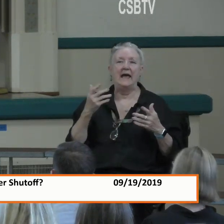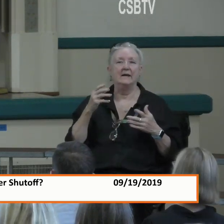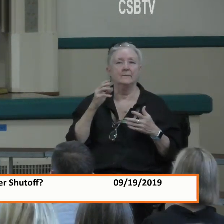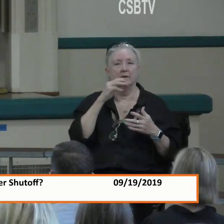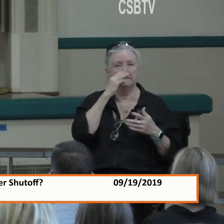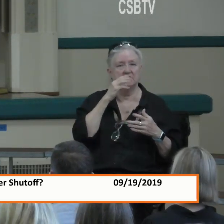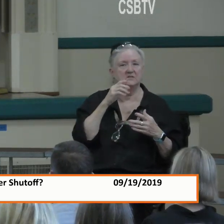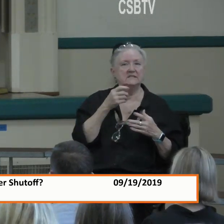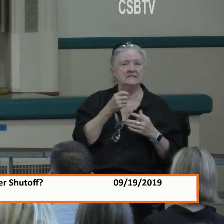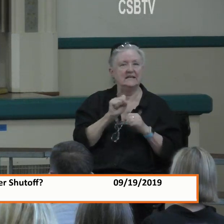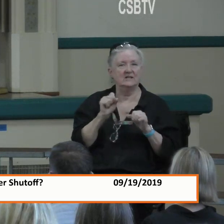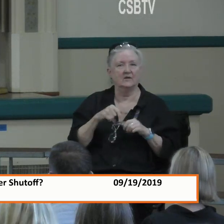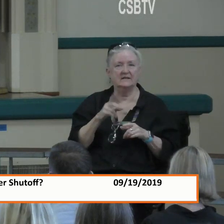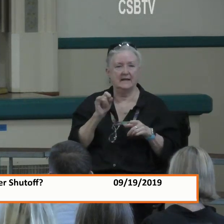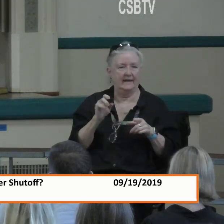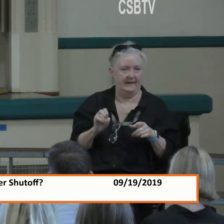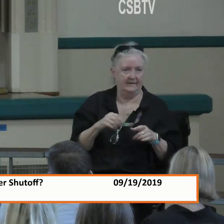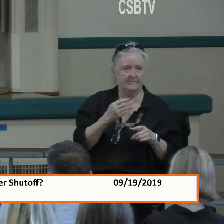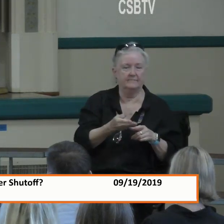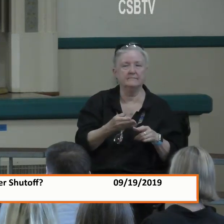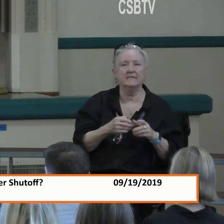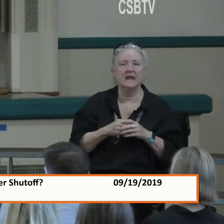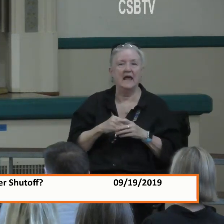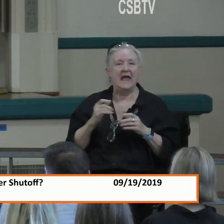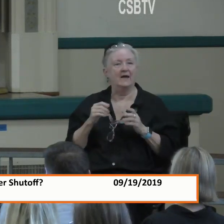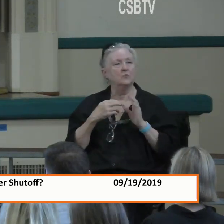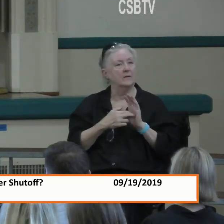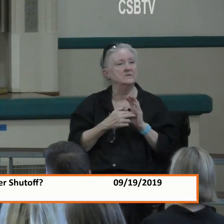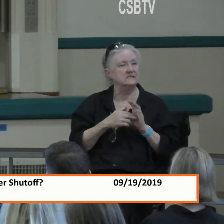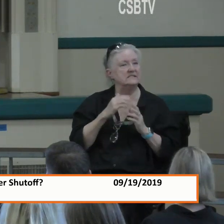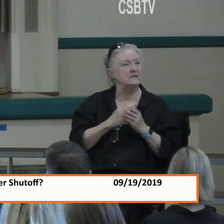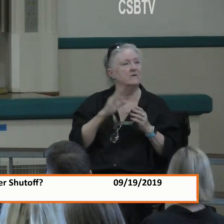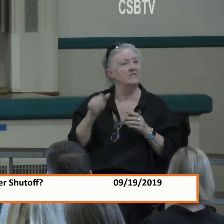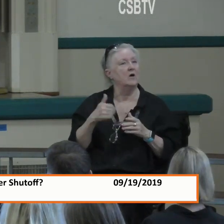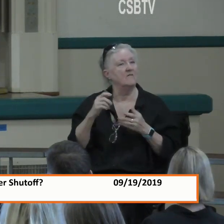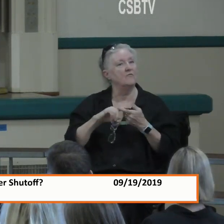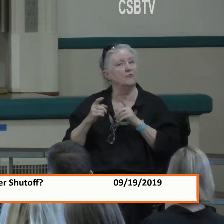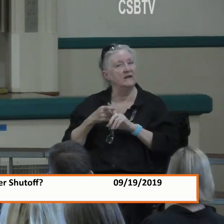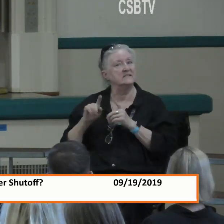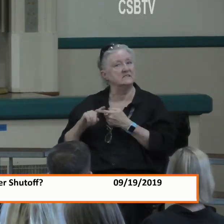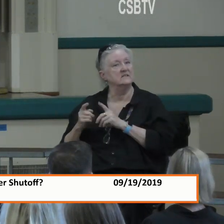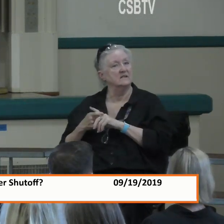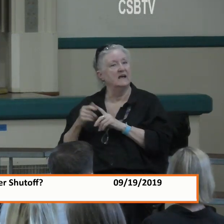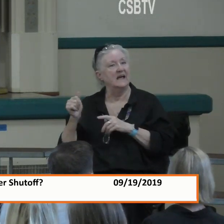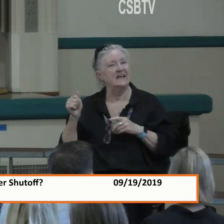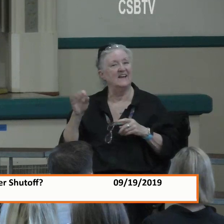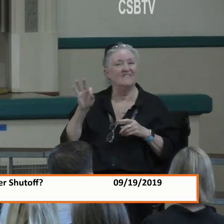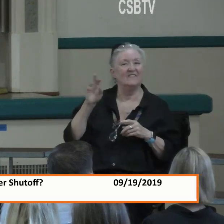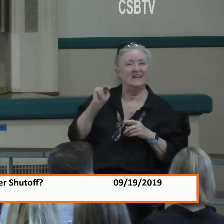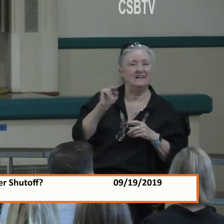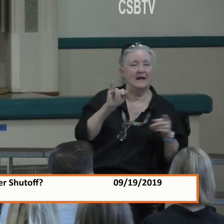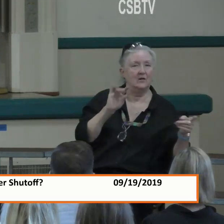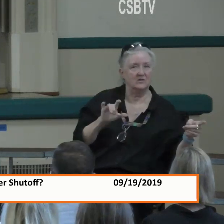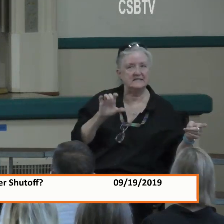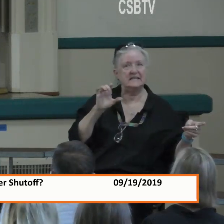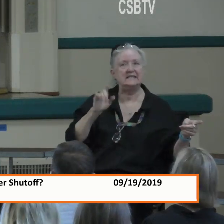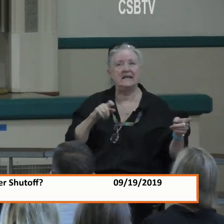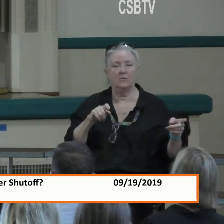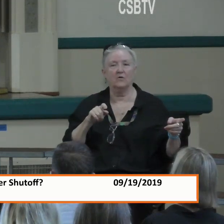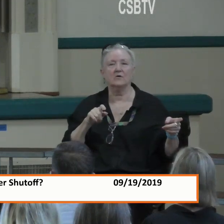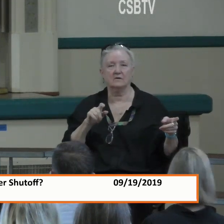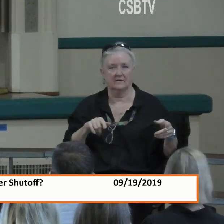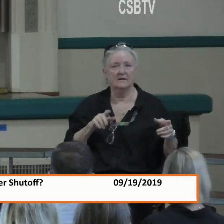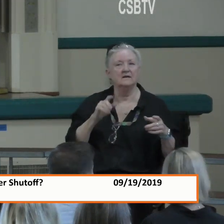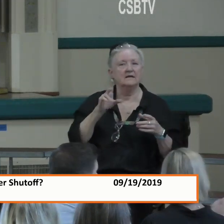Montecito Sanitary, Diane Gabriel. And representing some of our friends over at the AFN ILRC network, we have